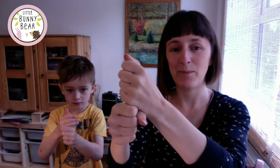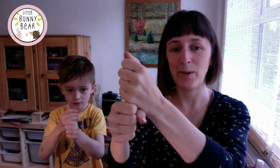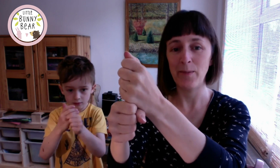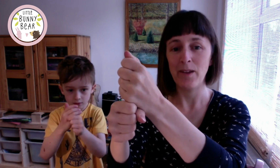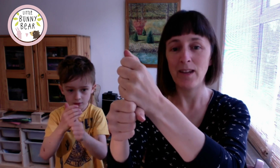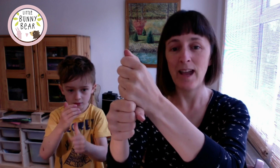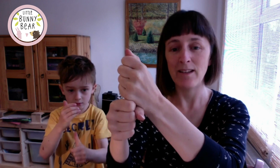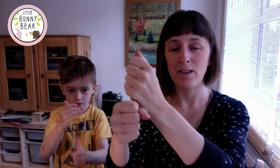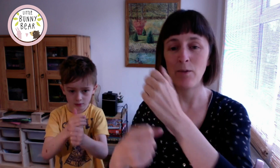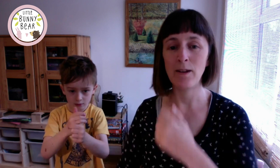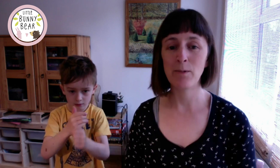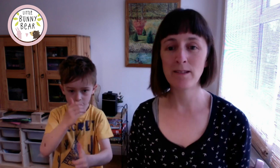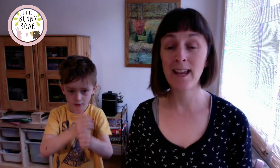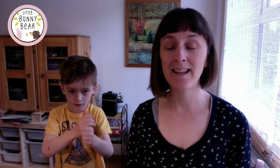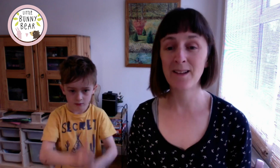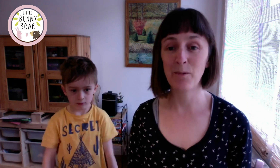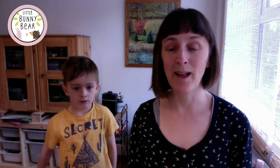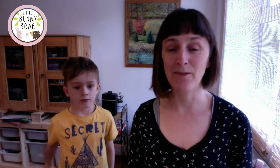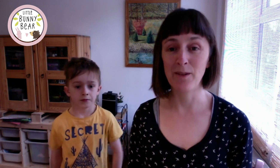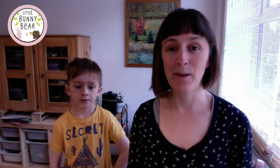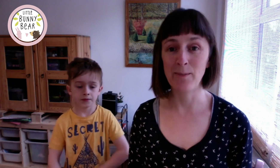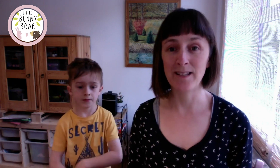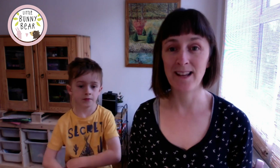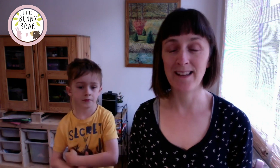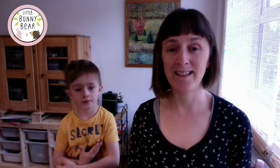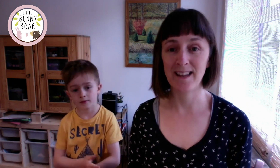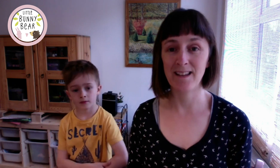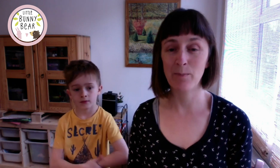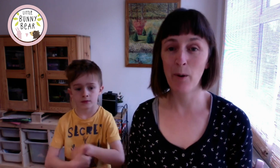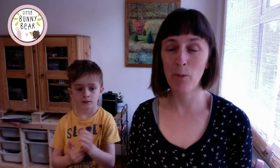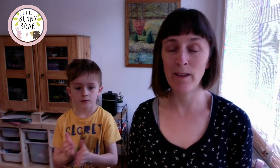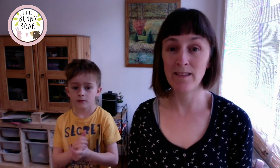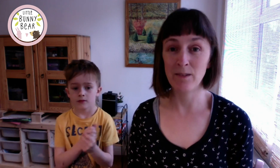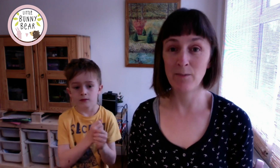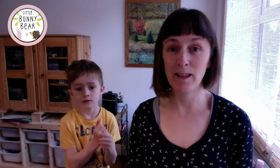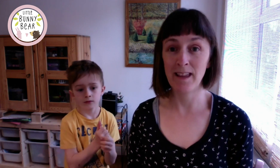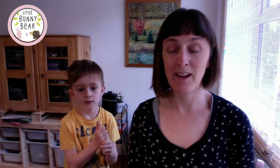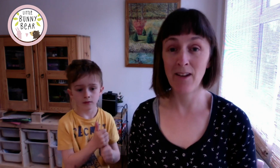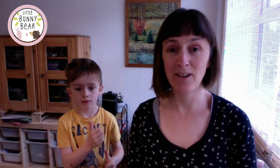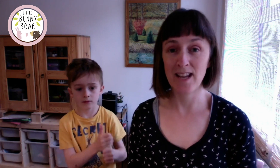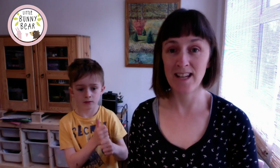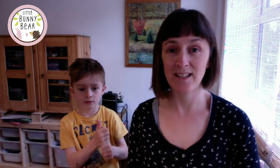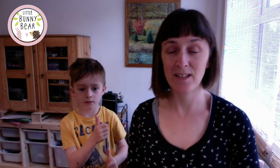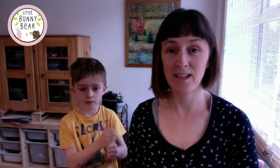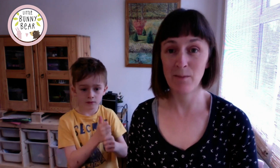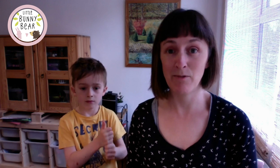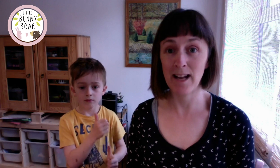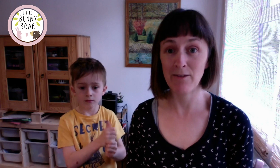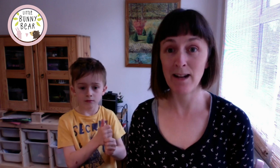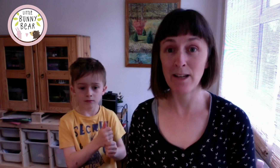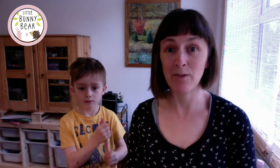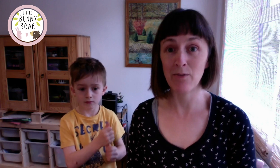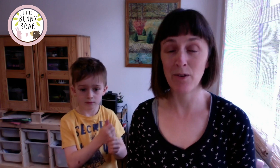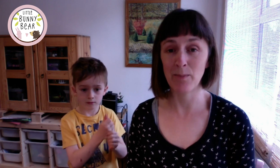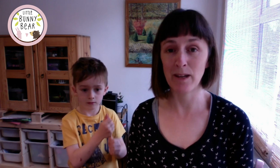But yeah, so it will take a little while for your baby to learn these things, but when they have learned it, it can be really, really useful,